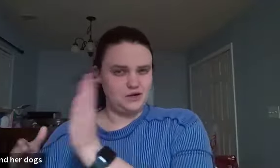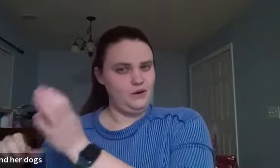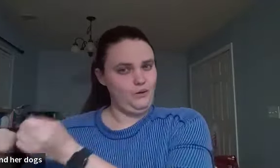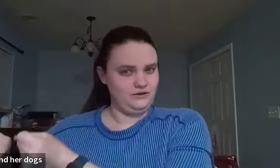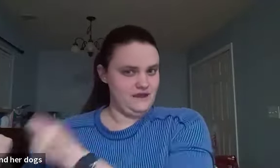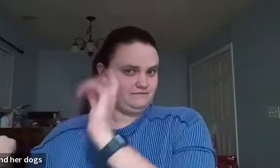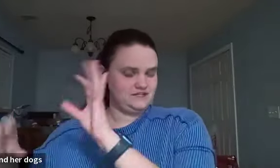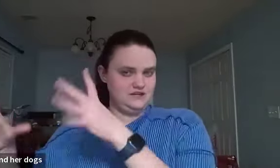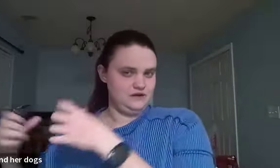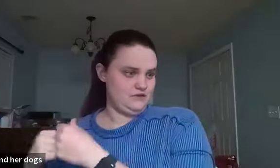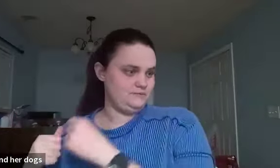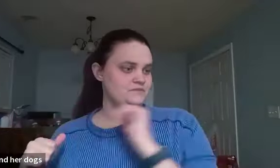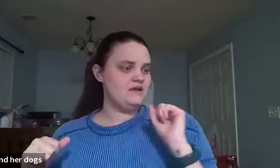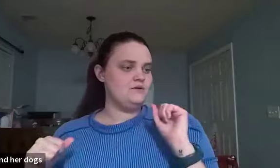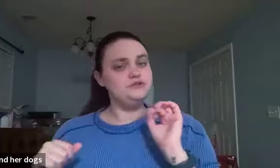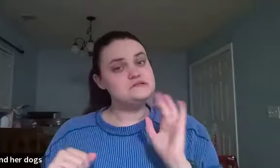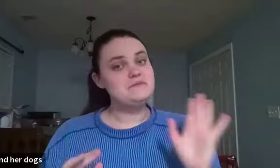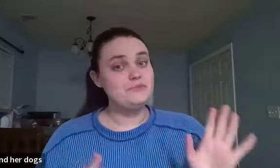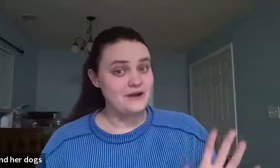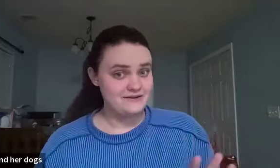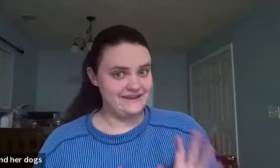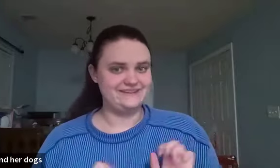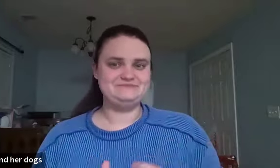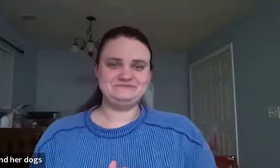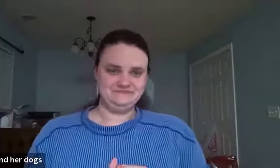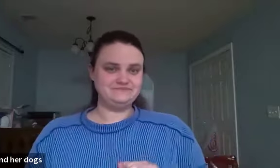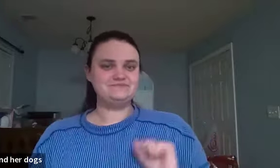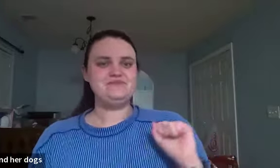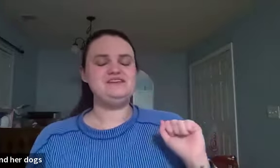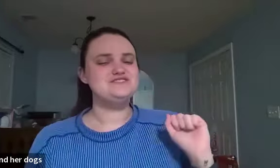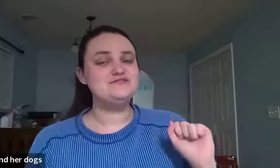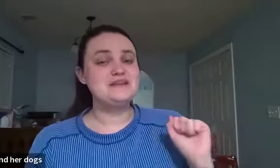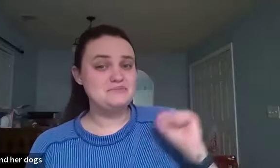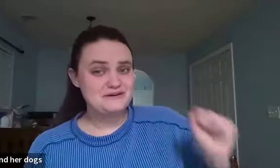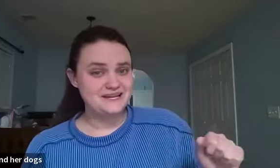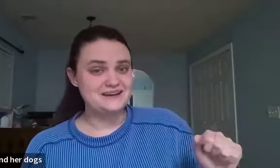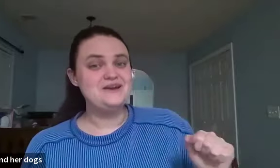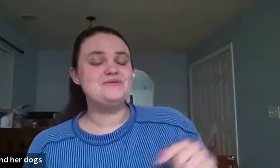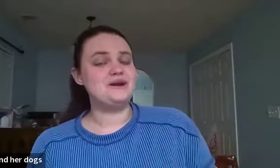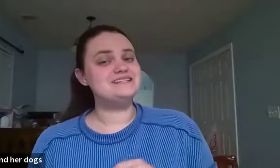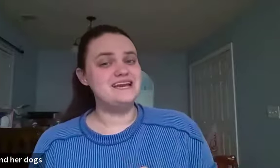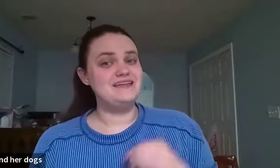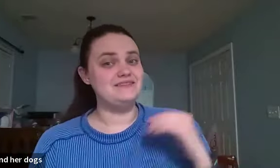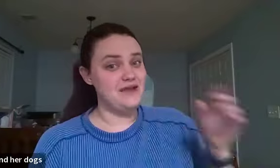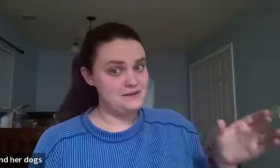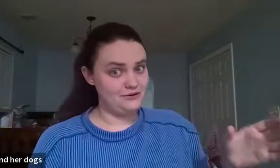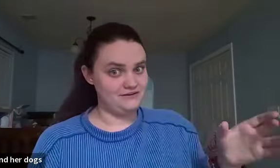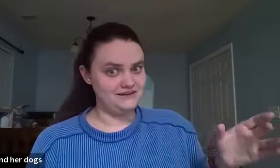we're going to hold on that because they go together. We'll do librarian. So for librarian, we're going to take